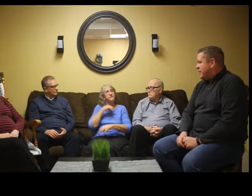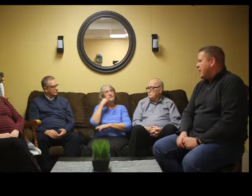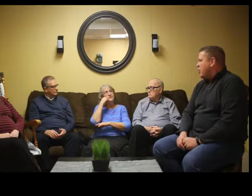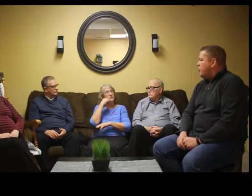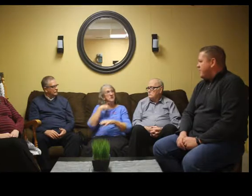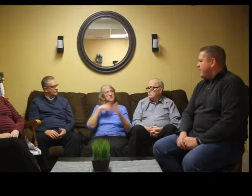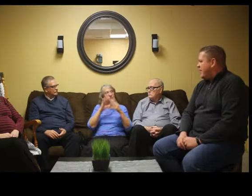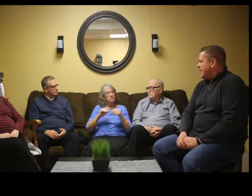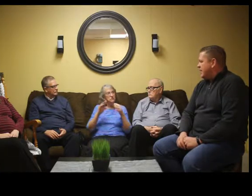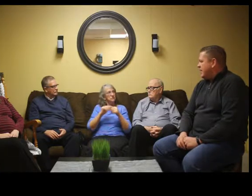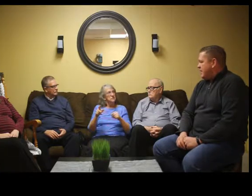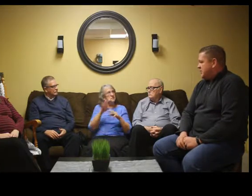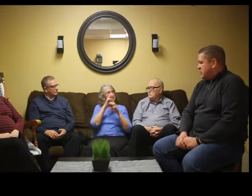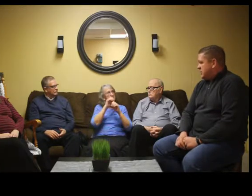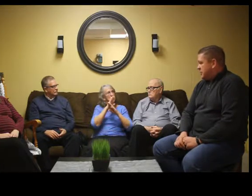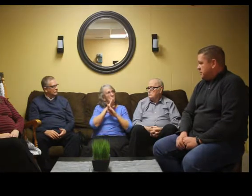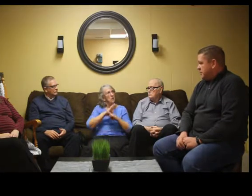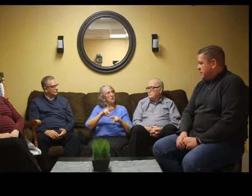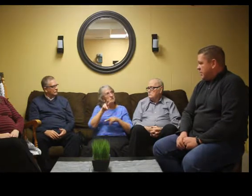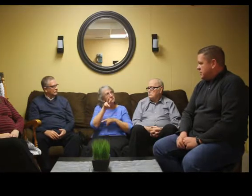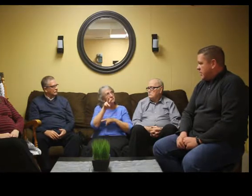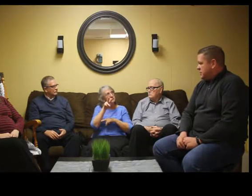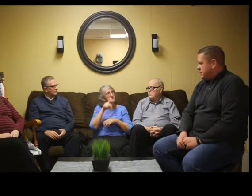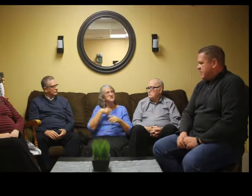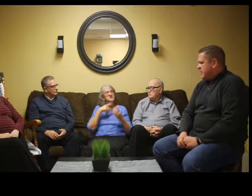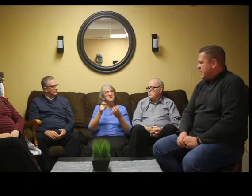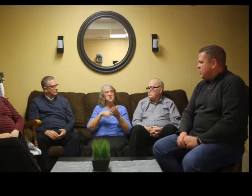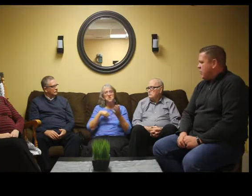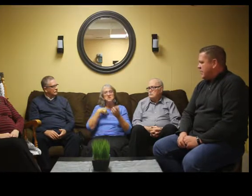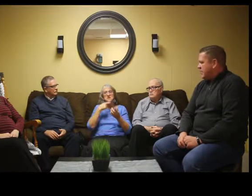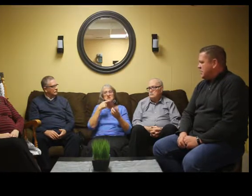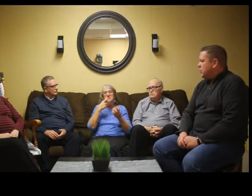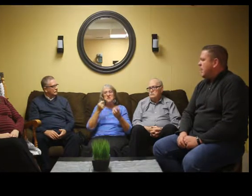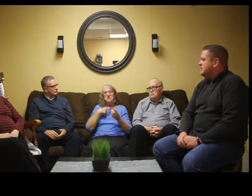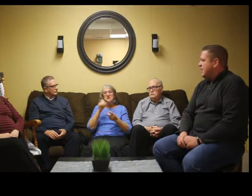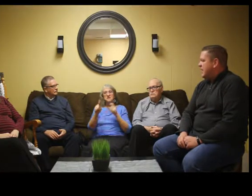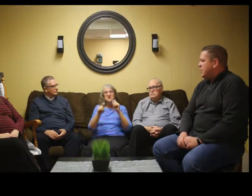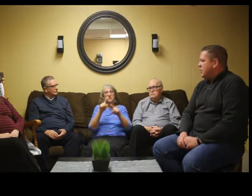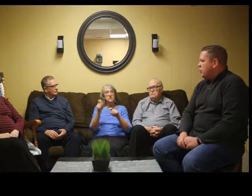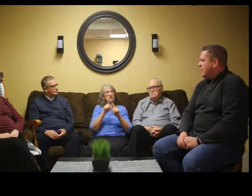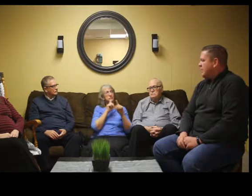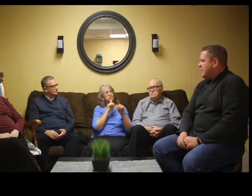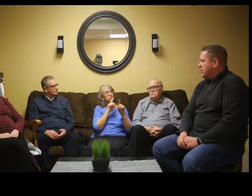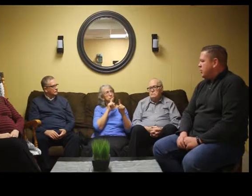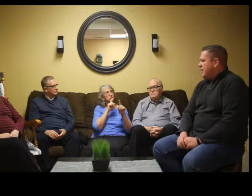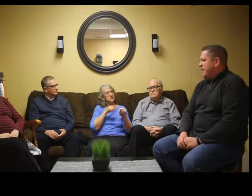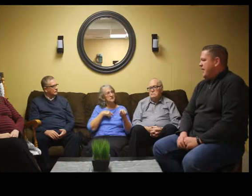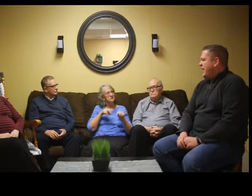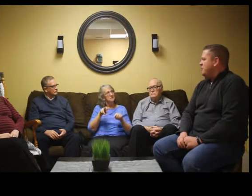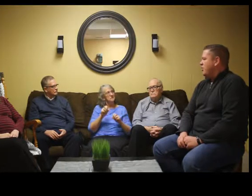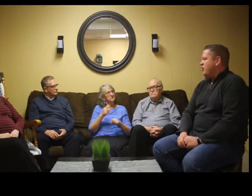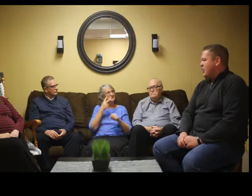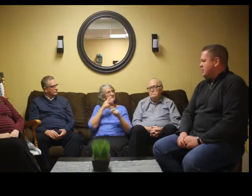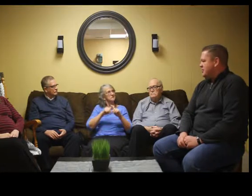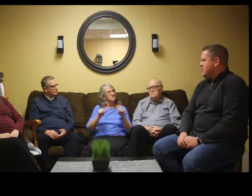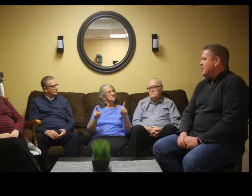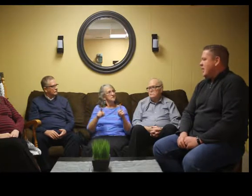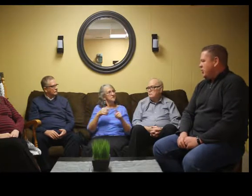and they're like, okay, fine. And then I start to tell them the story in American Sign Language, and immediately they get quiet, and I say, what did I say? What did I tell you? And they answer all the questions, and you can